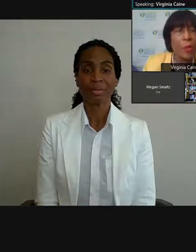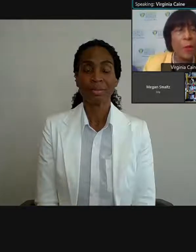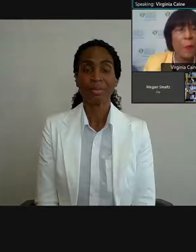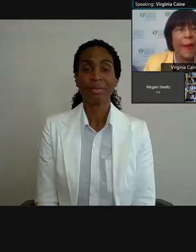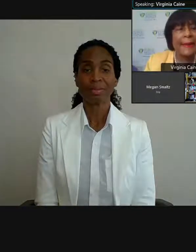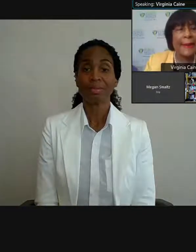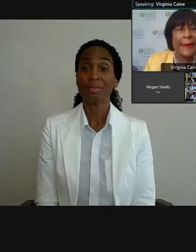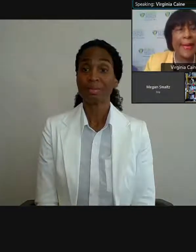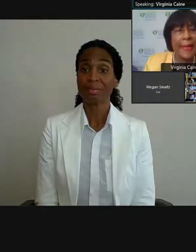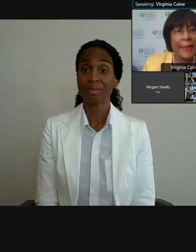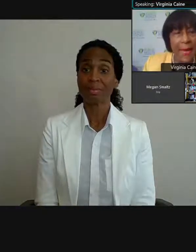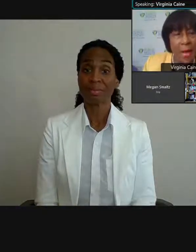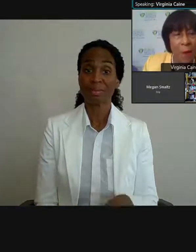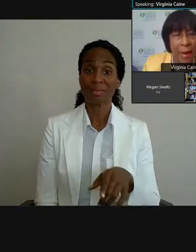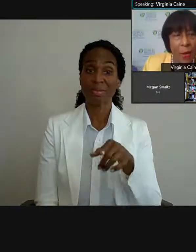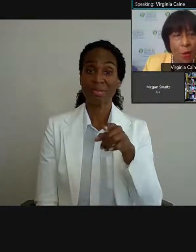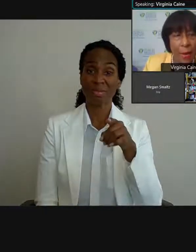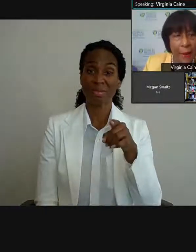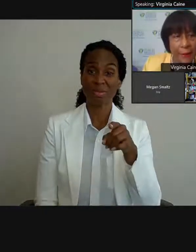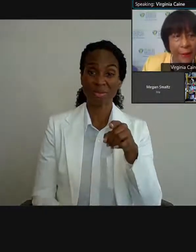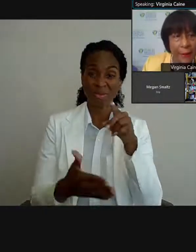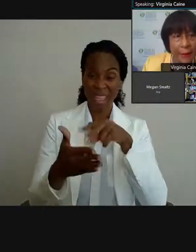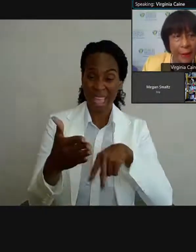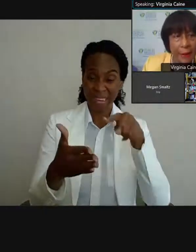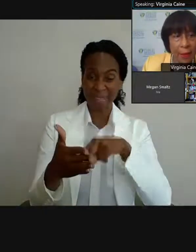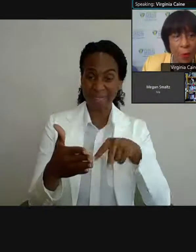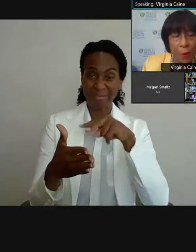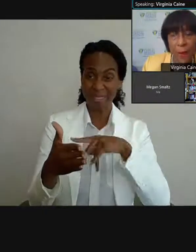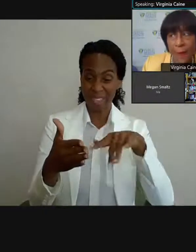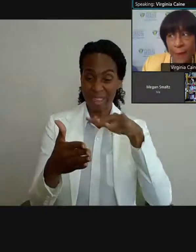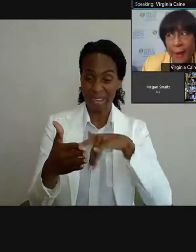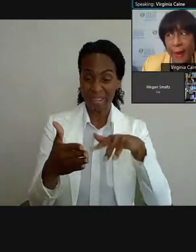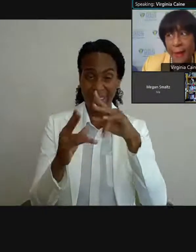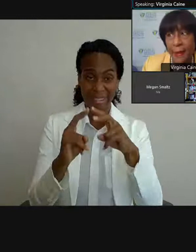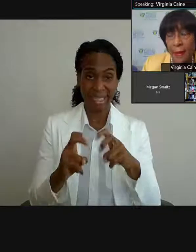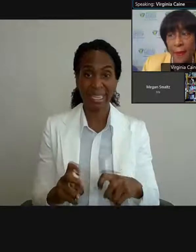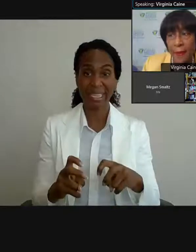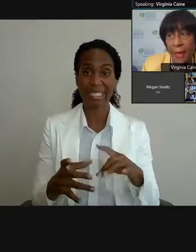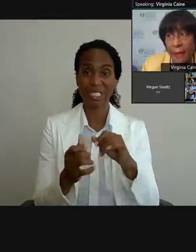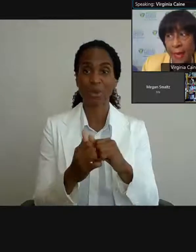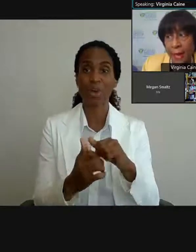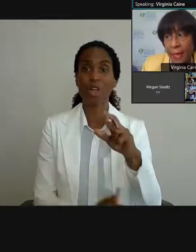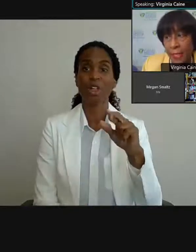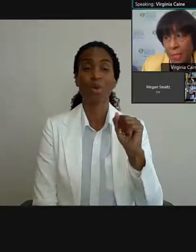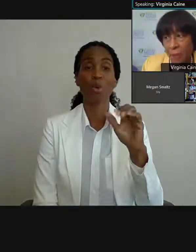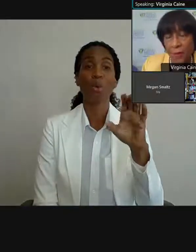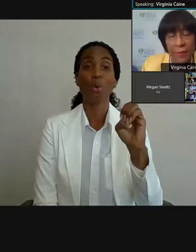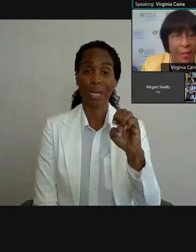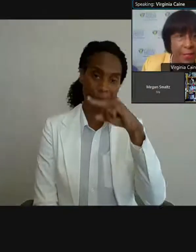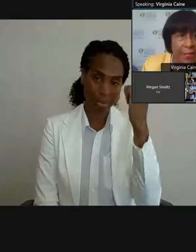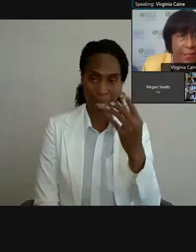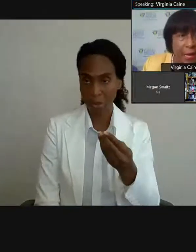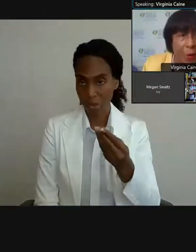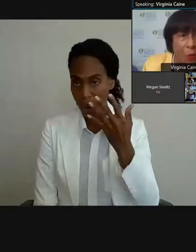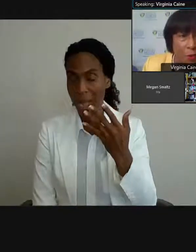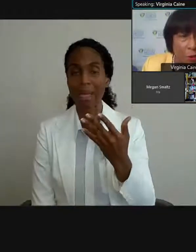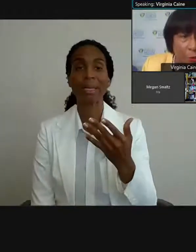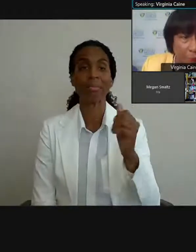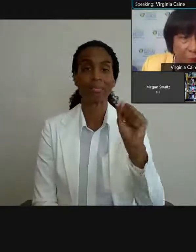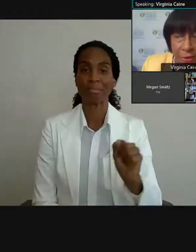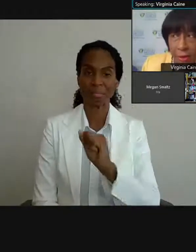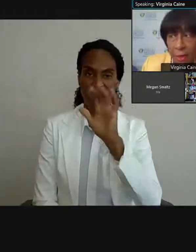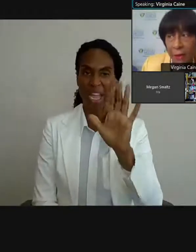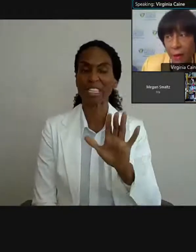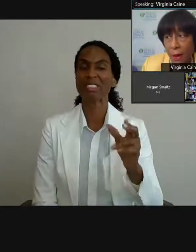So once we break these cases down by race, we find that the highest number of cases now we